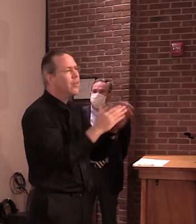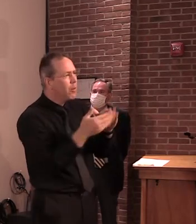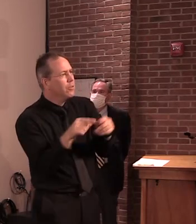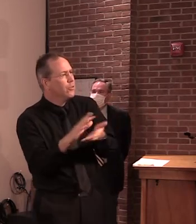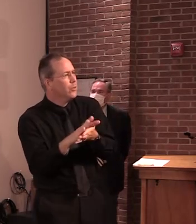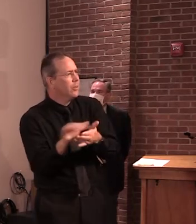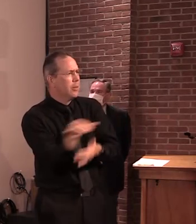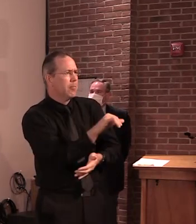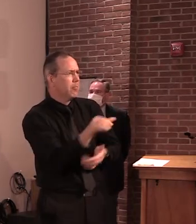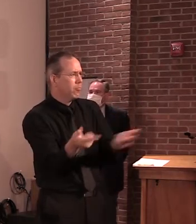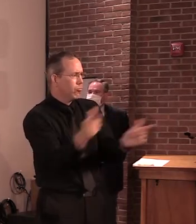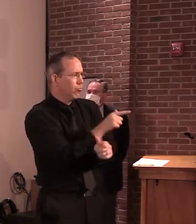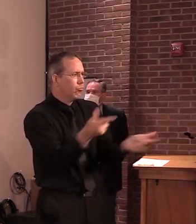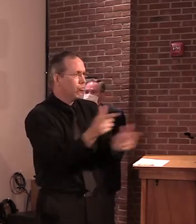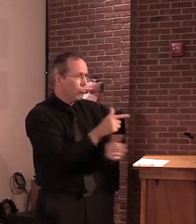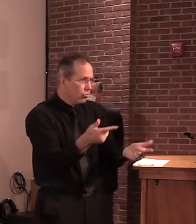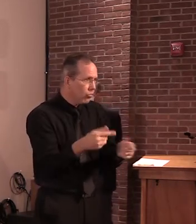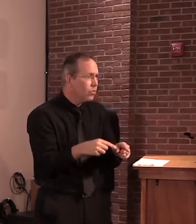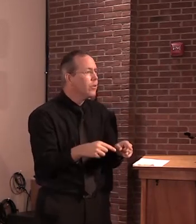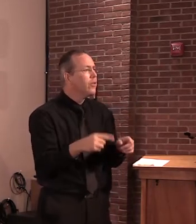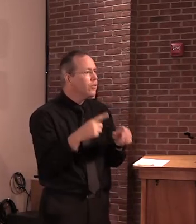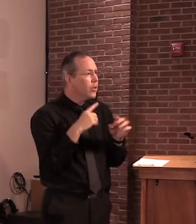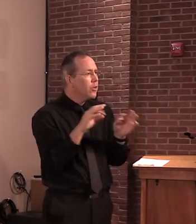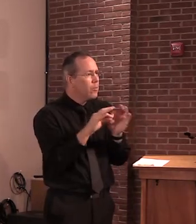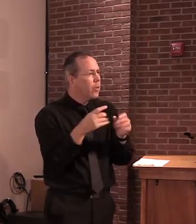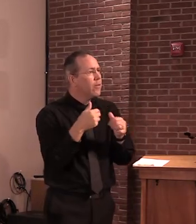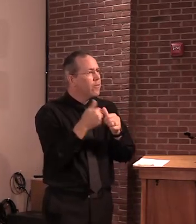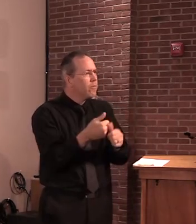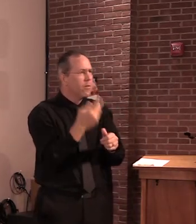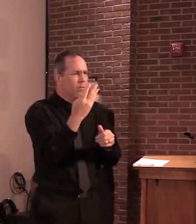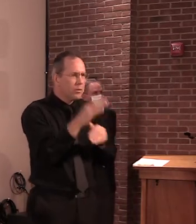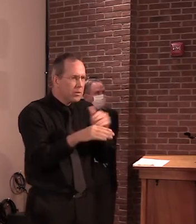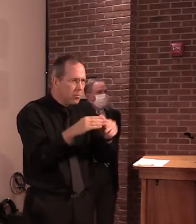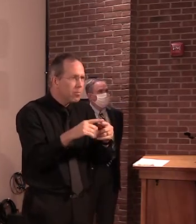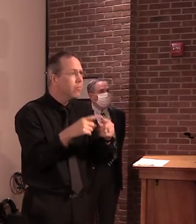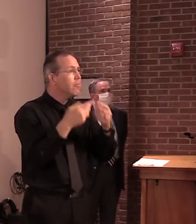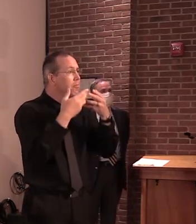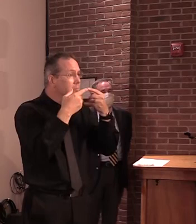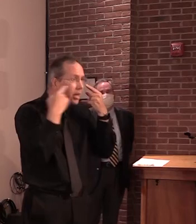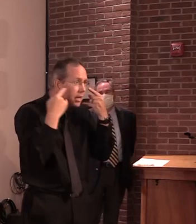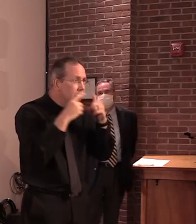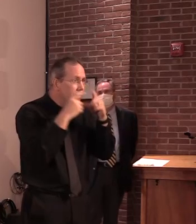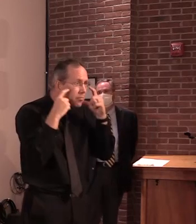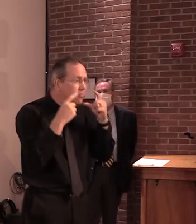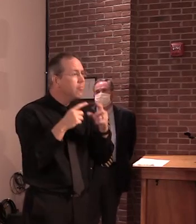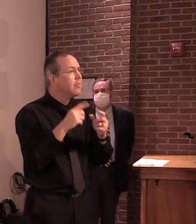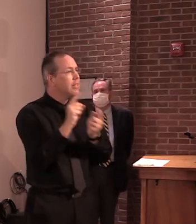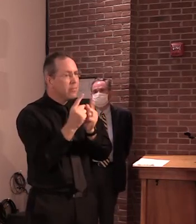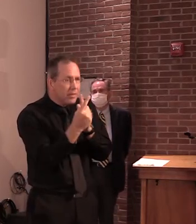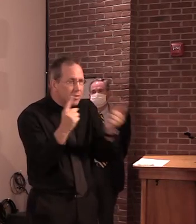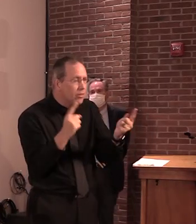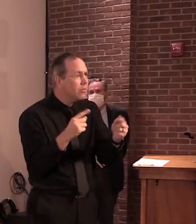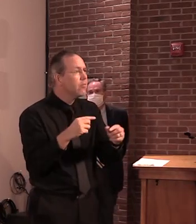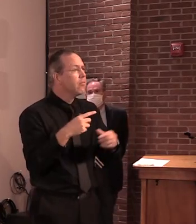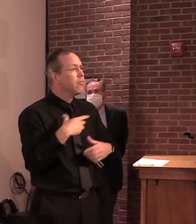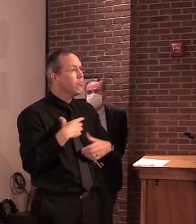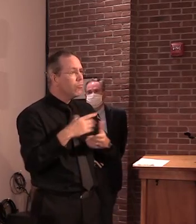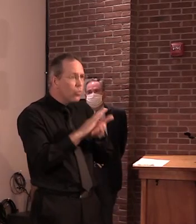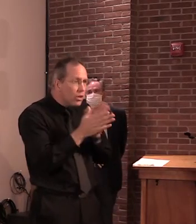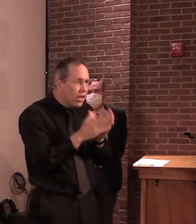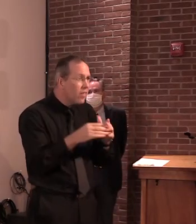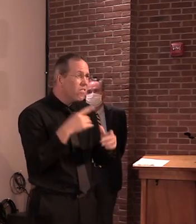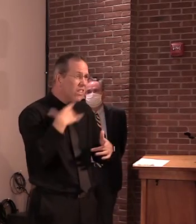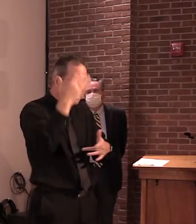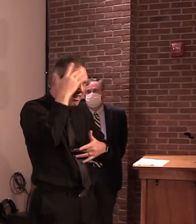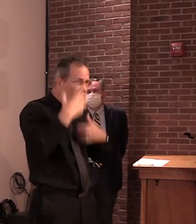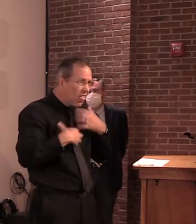to the four cardinal rules that we've been talking about in their community life and in their home life, the school